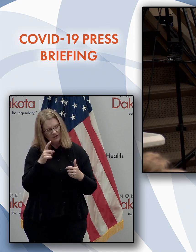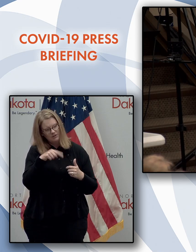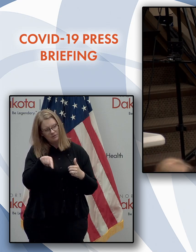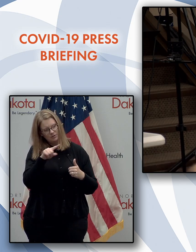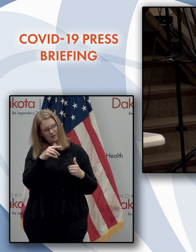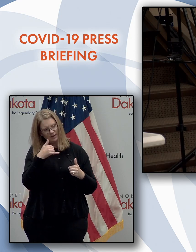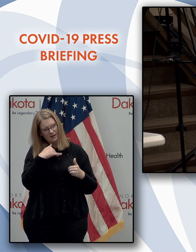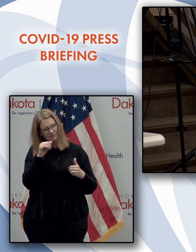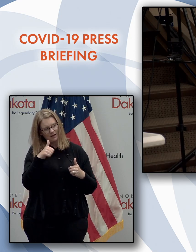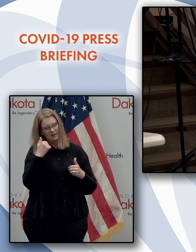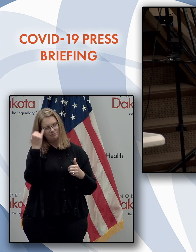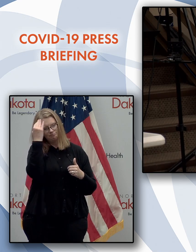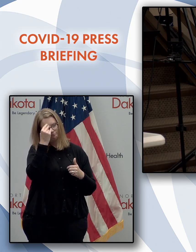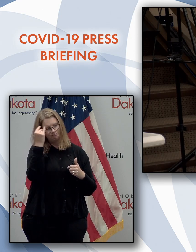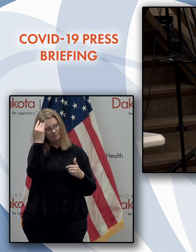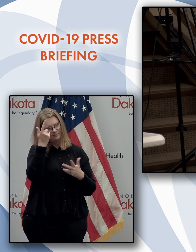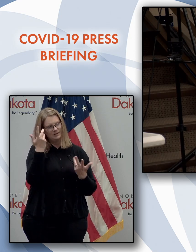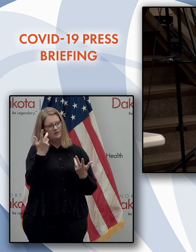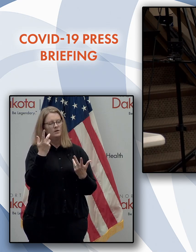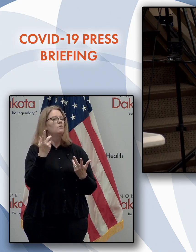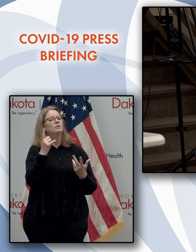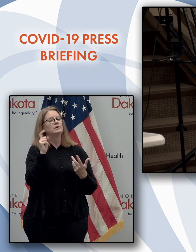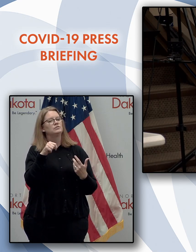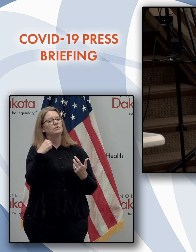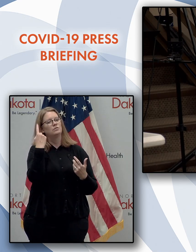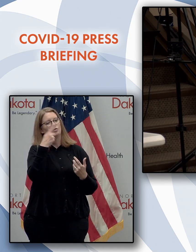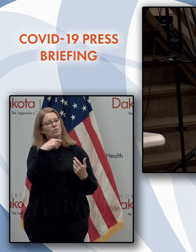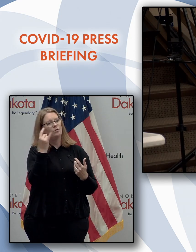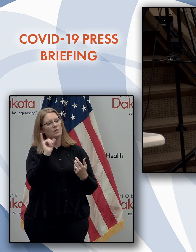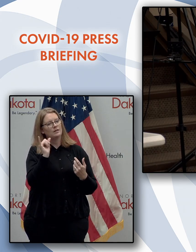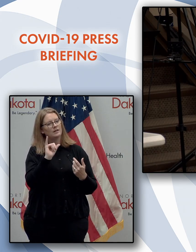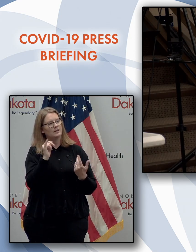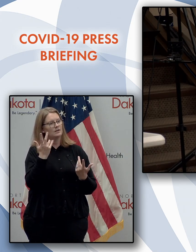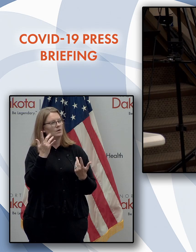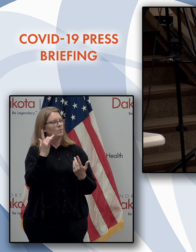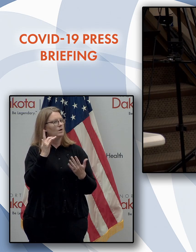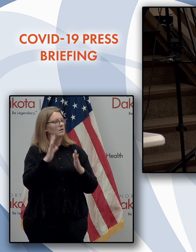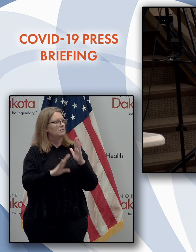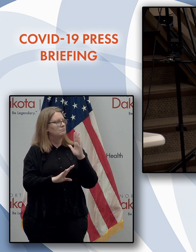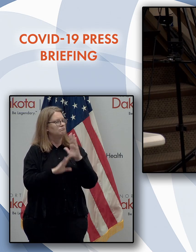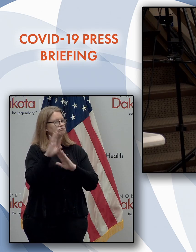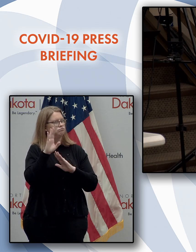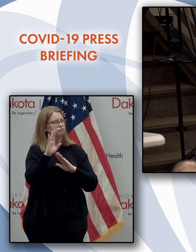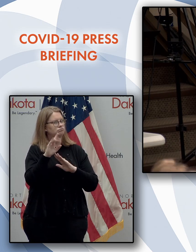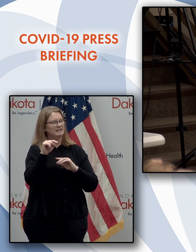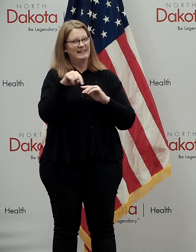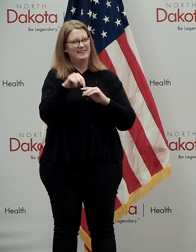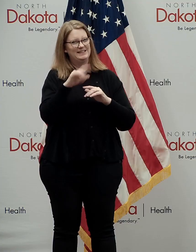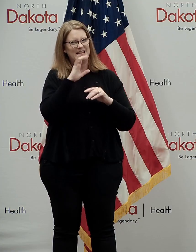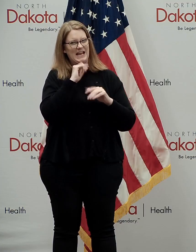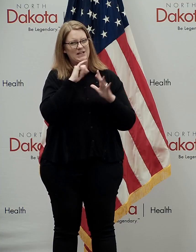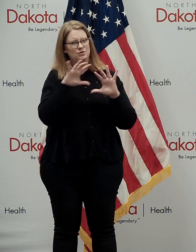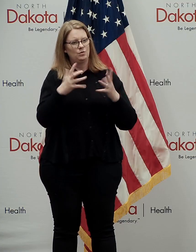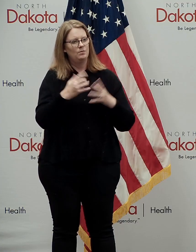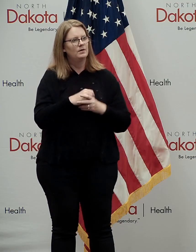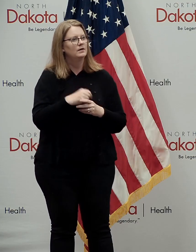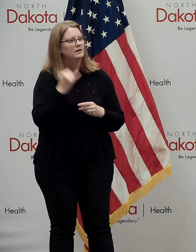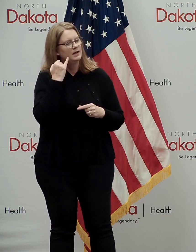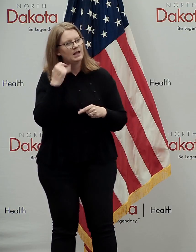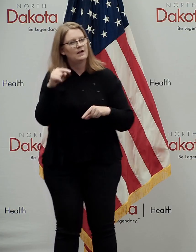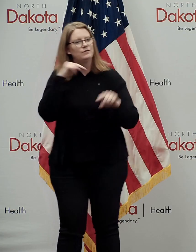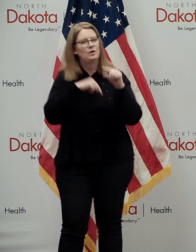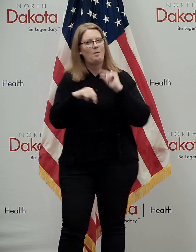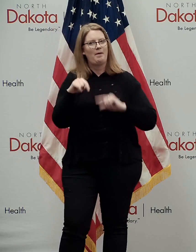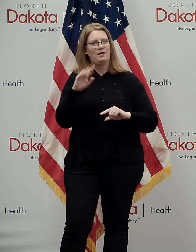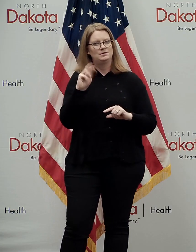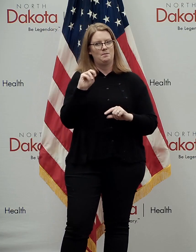any thoughts about what that should look like and why the spike in 2030 here? Right. So I think if we go back all the way to